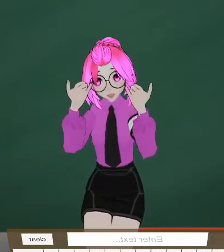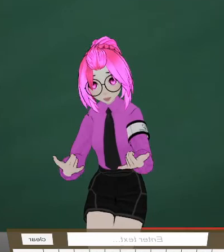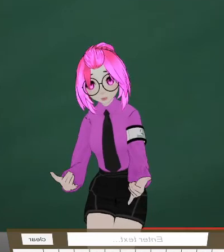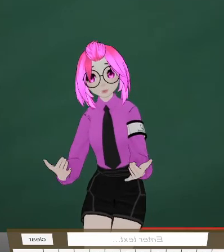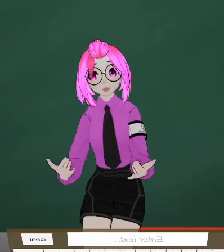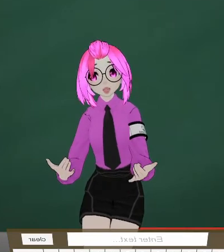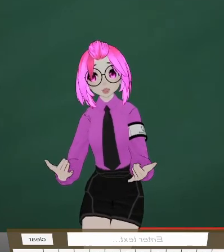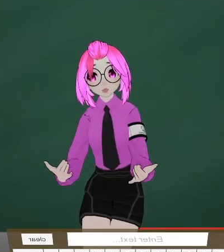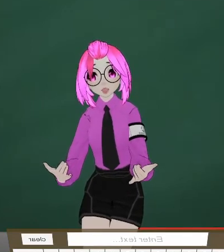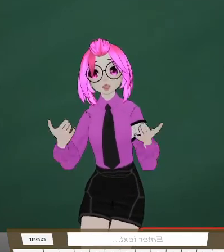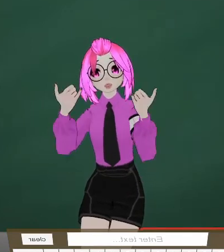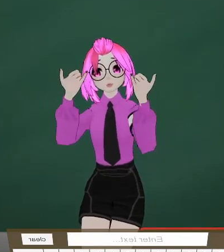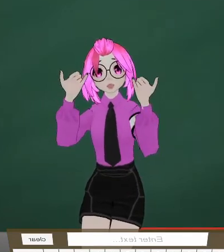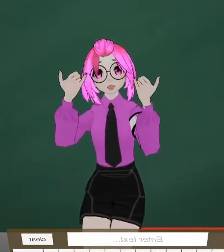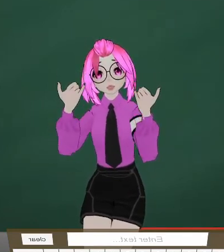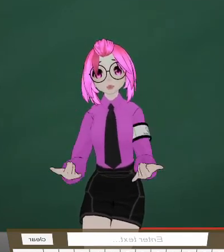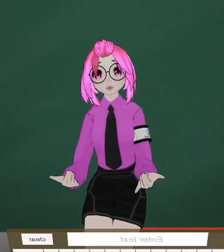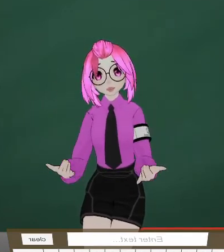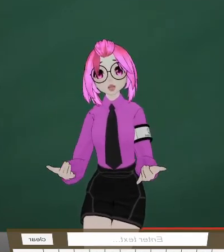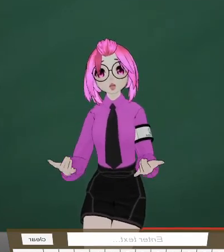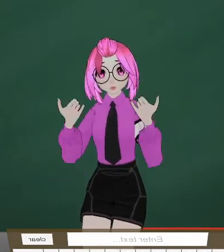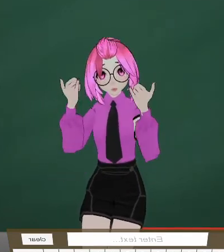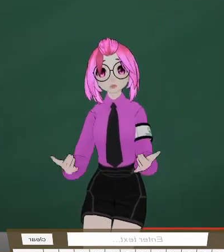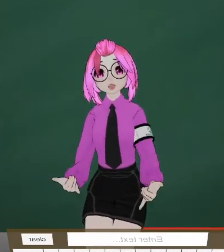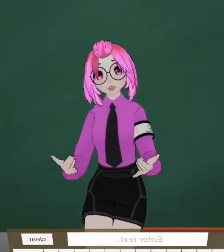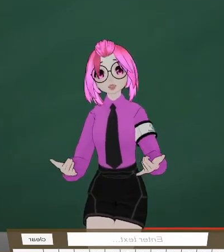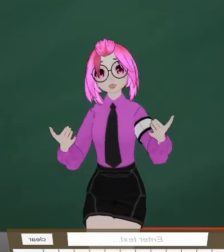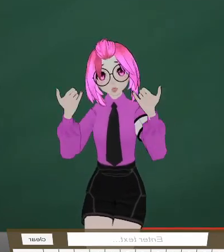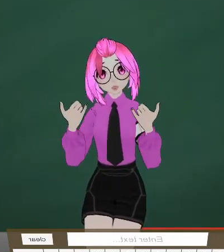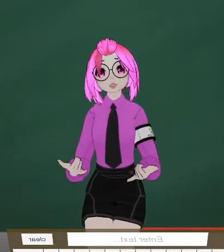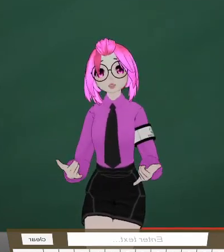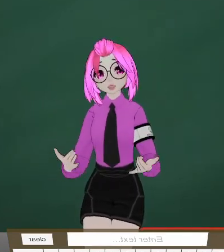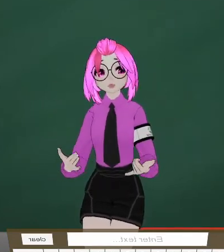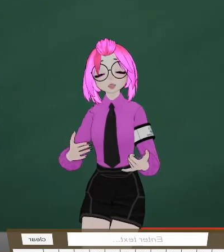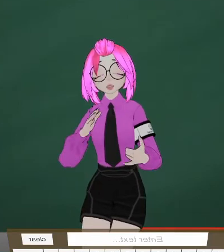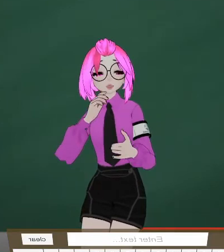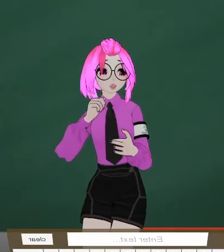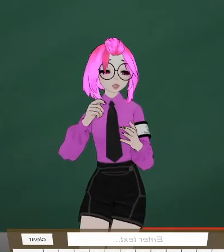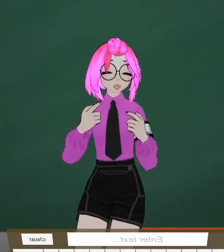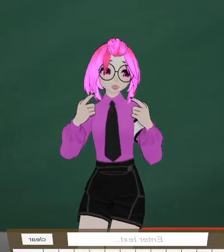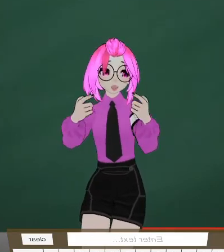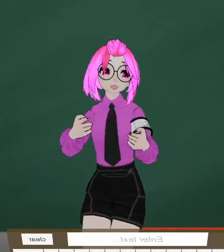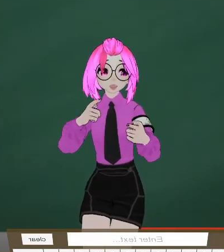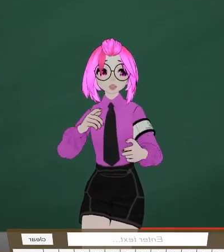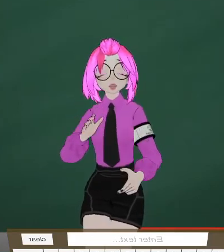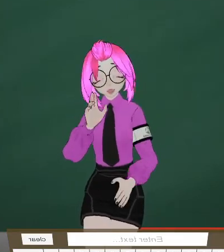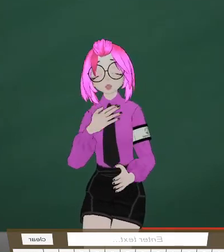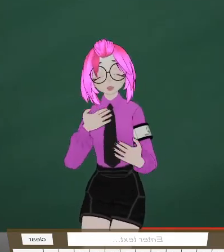go down one time this means now current or present you're not going to use this in that context but that's a